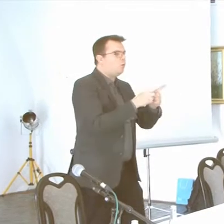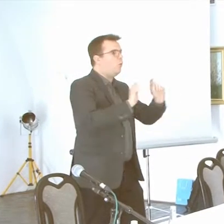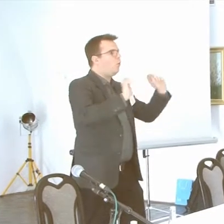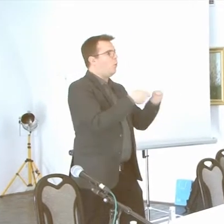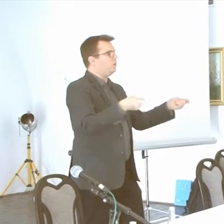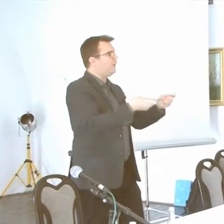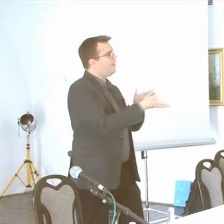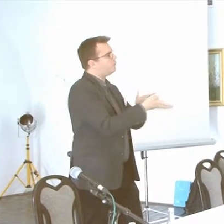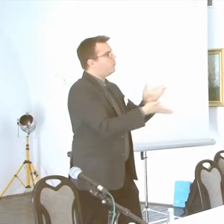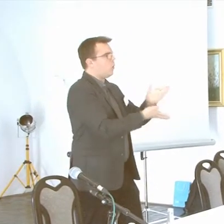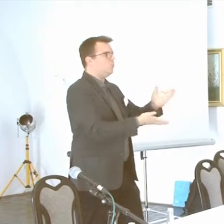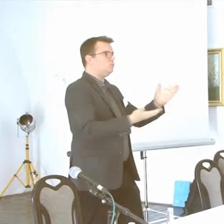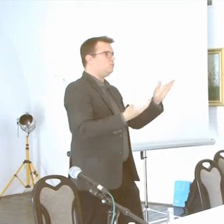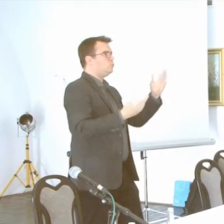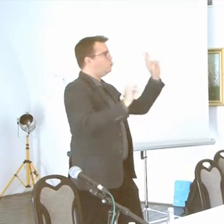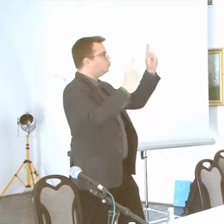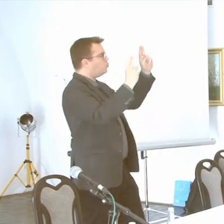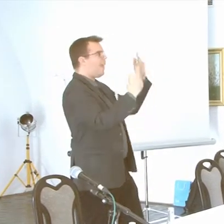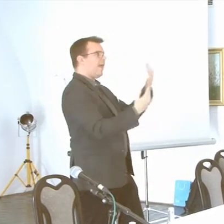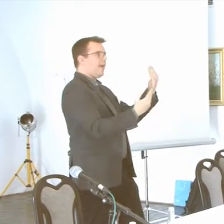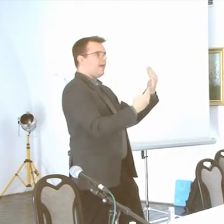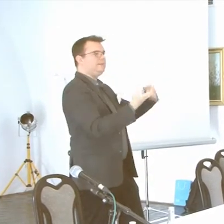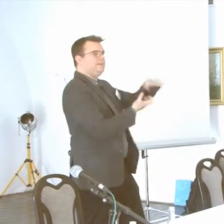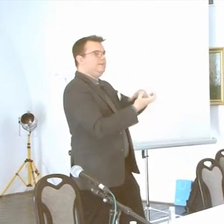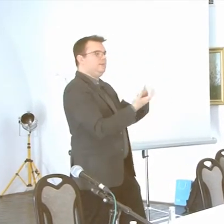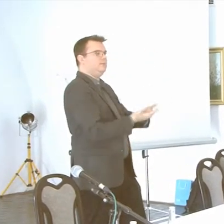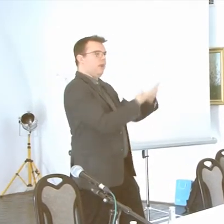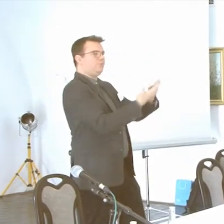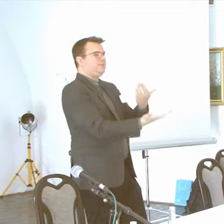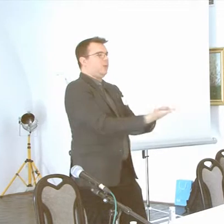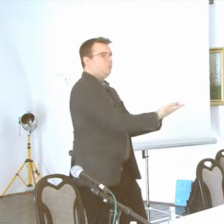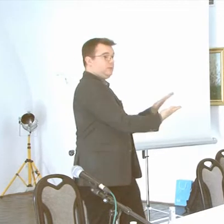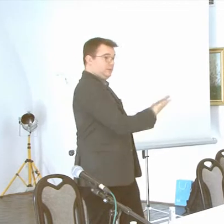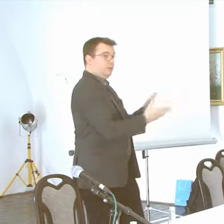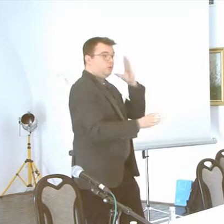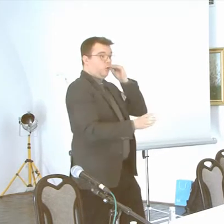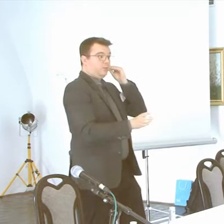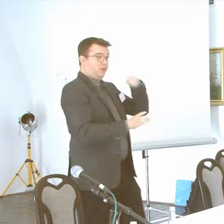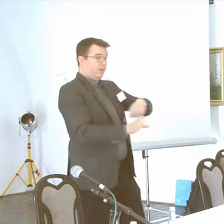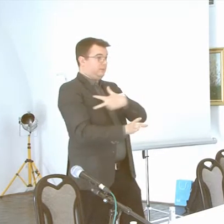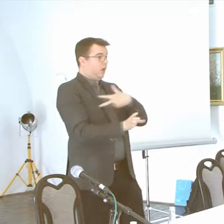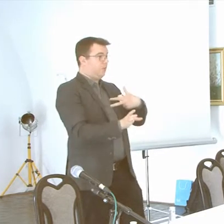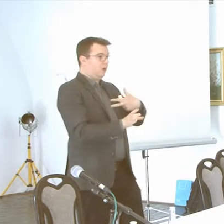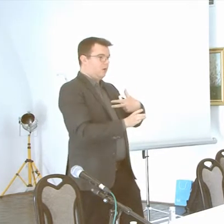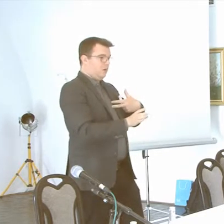Very short and a quick status on how the situation is in regard to crisis management in